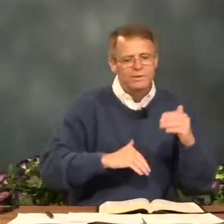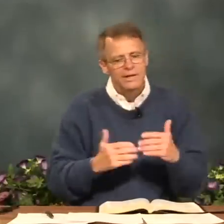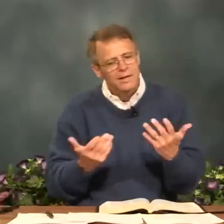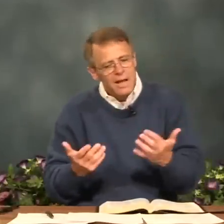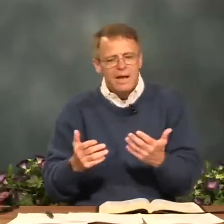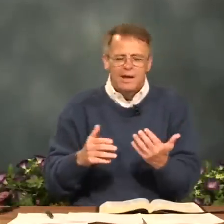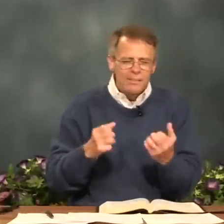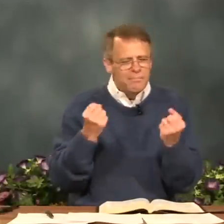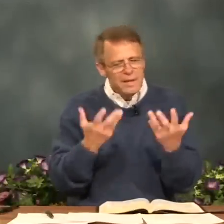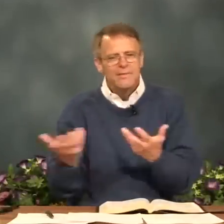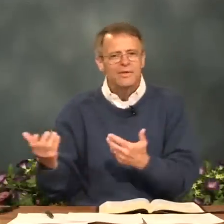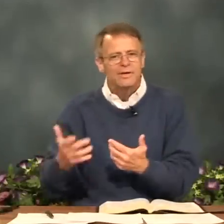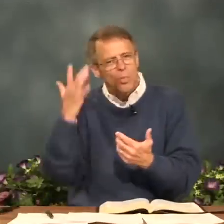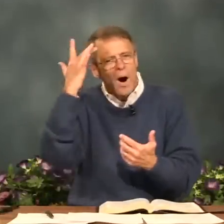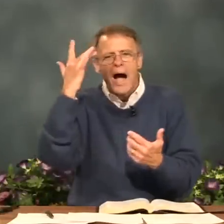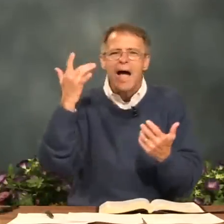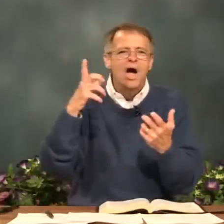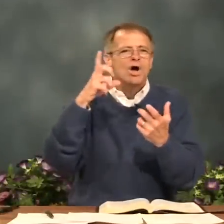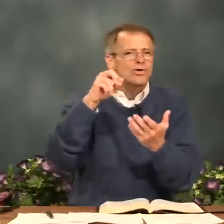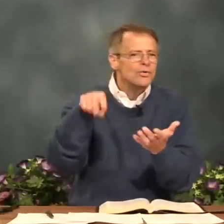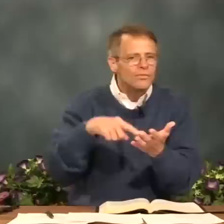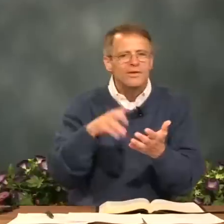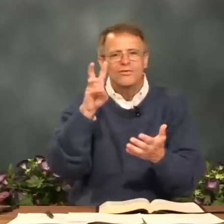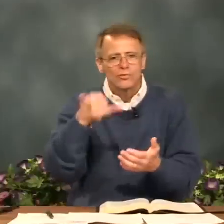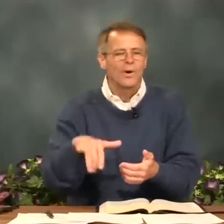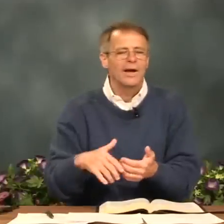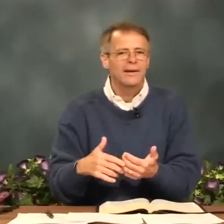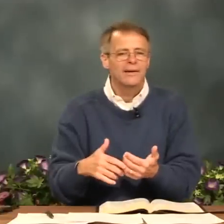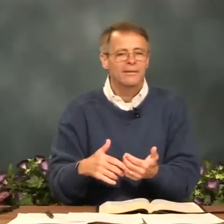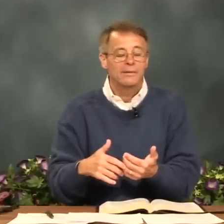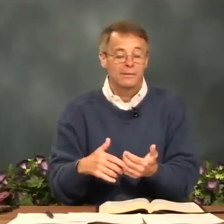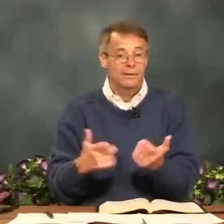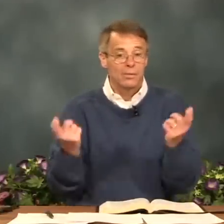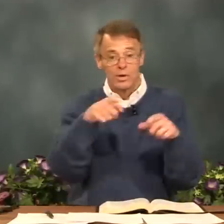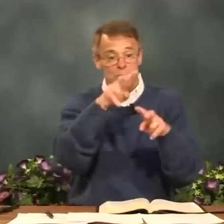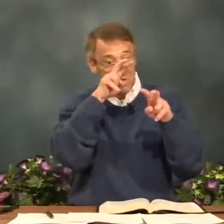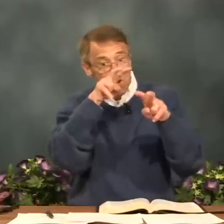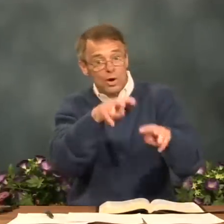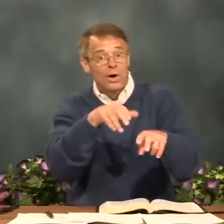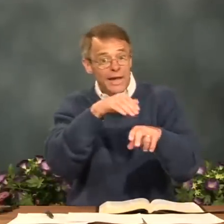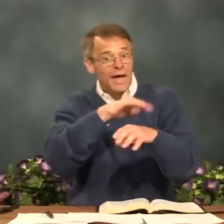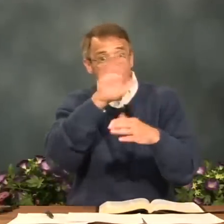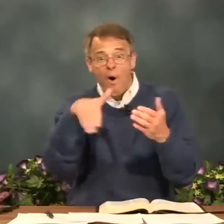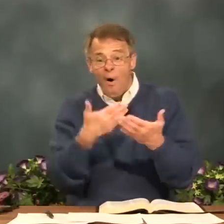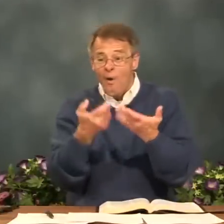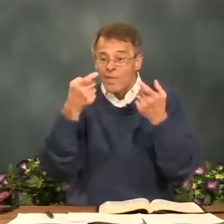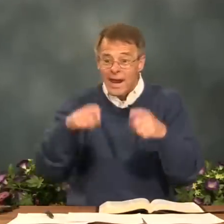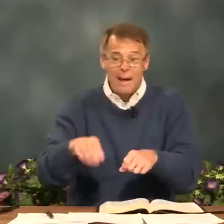building, and many things. Why do this way? And when you look at all that